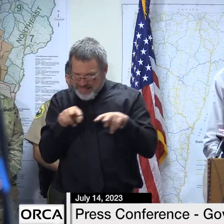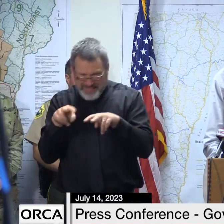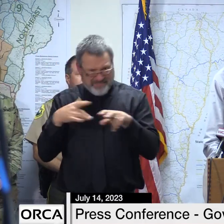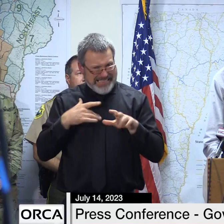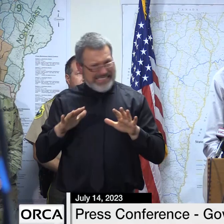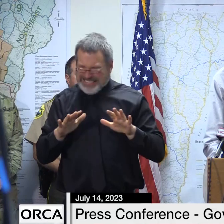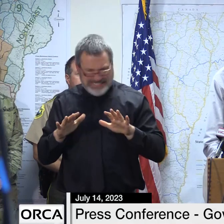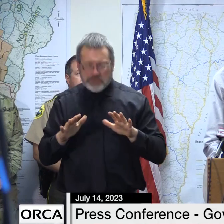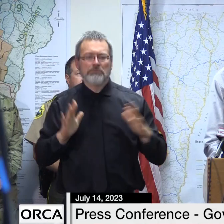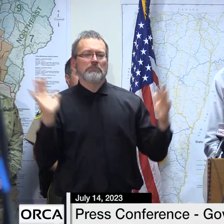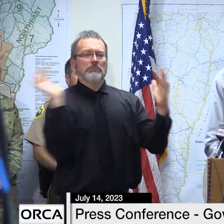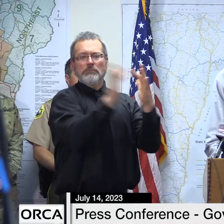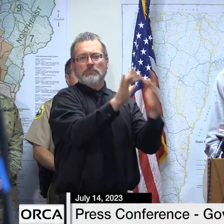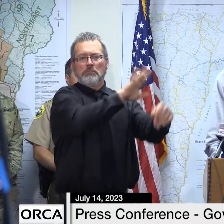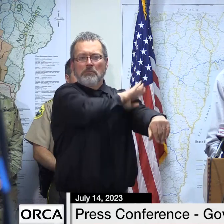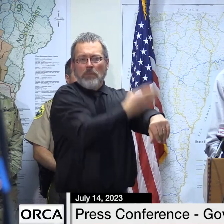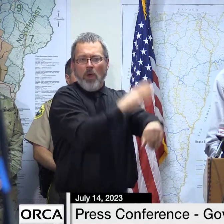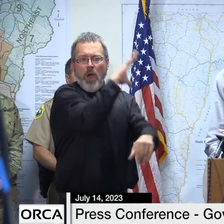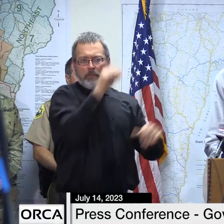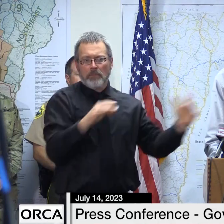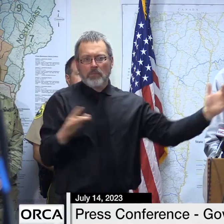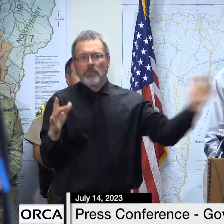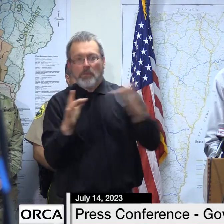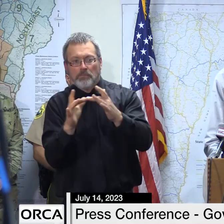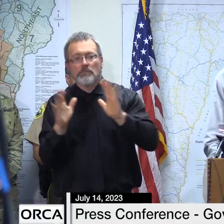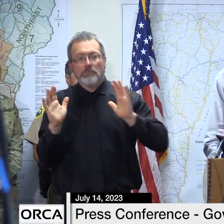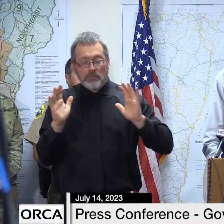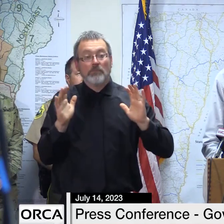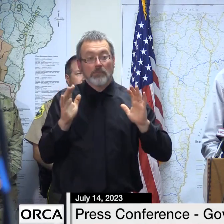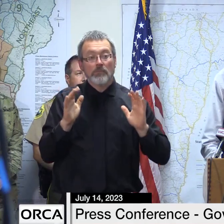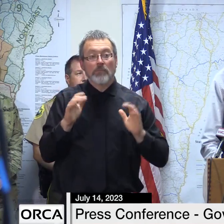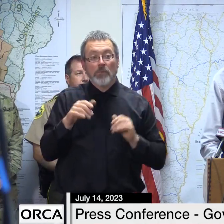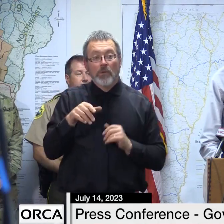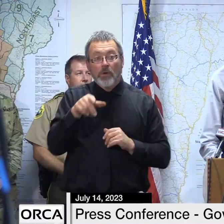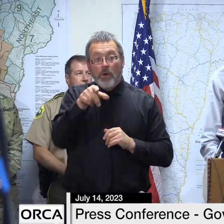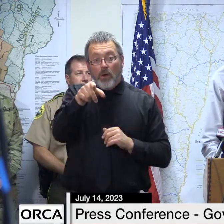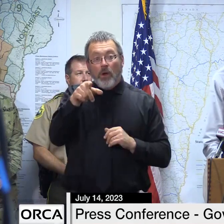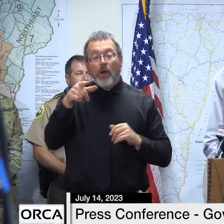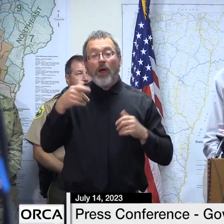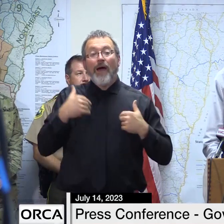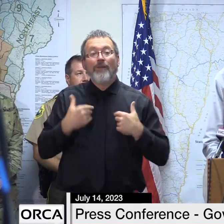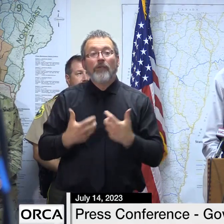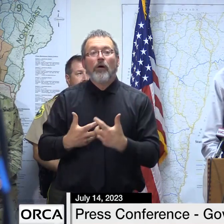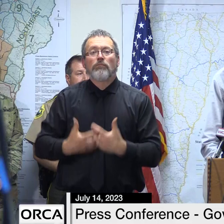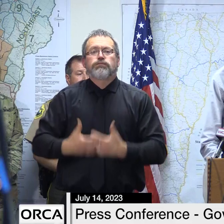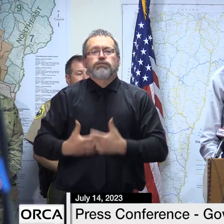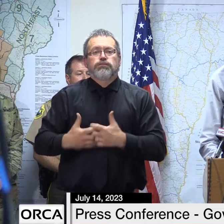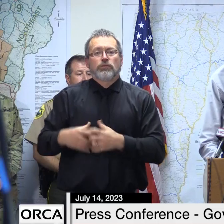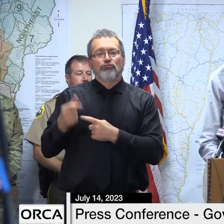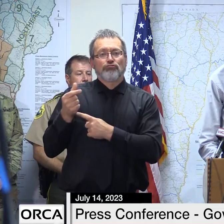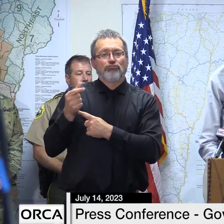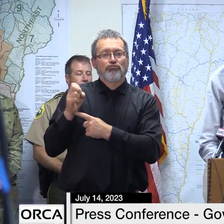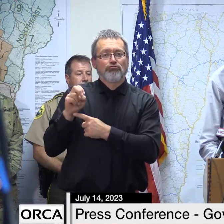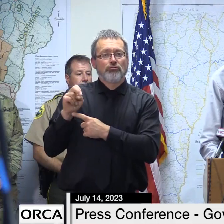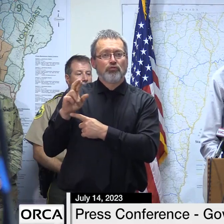generator inside your home, basement, or garage, or less than 20 feet from any window, door, or